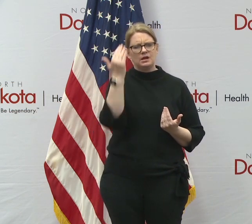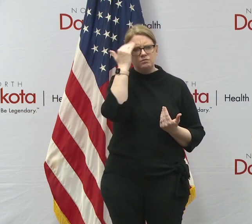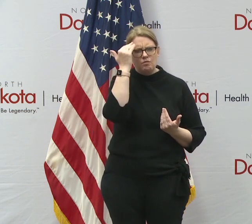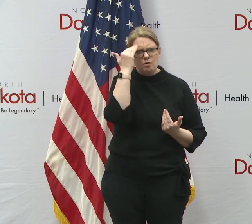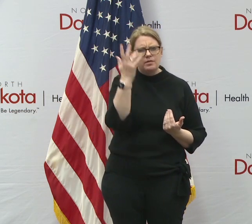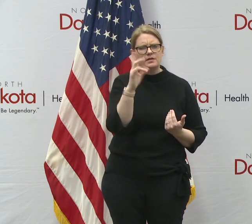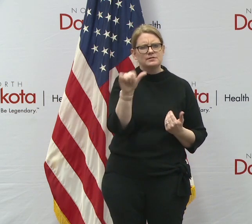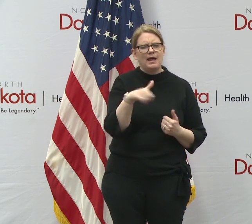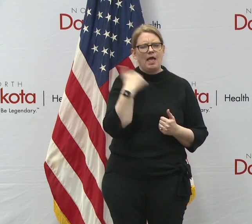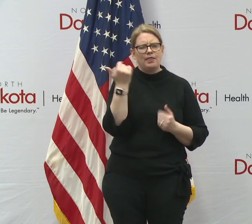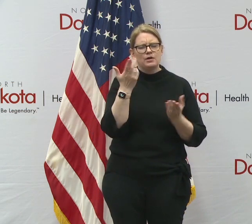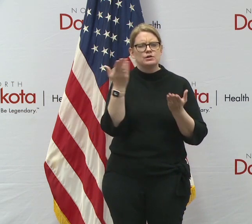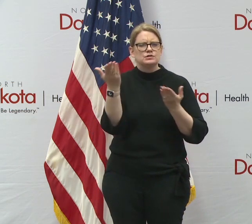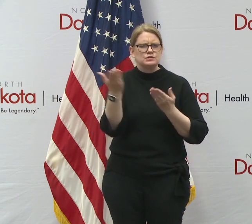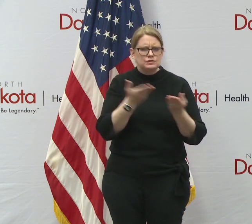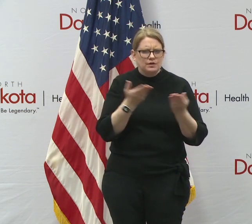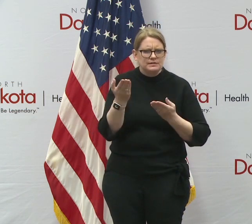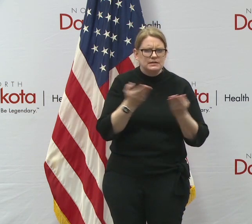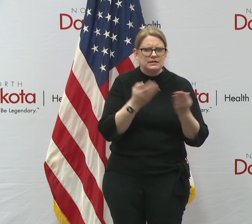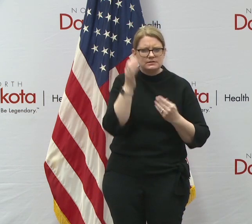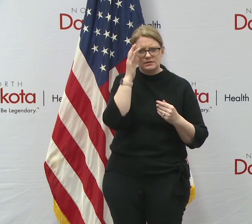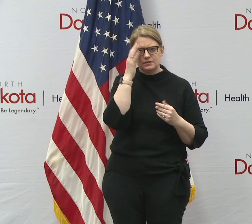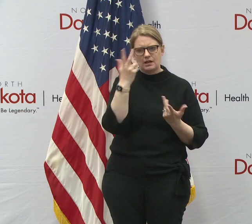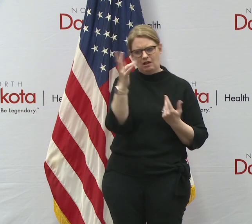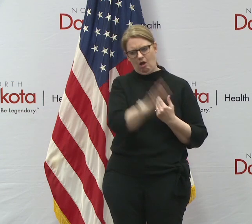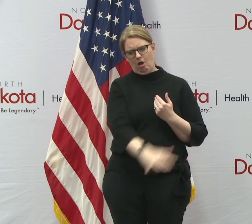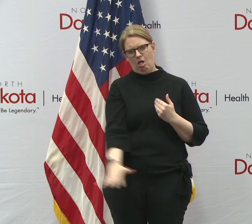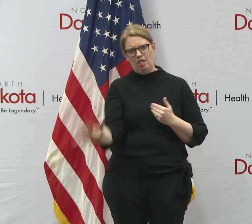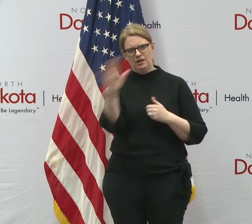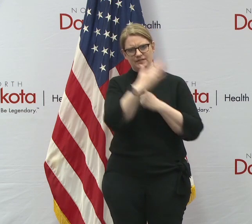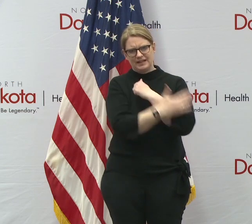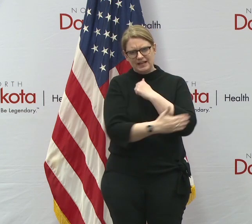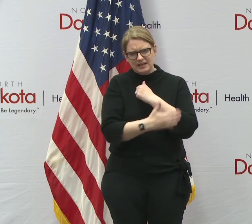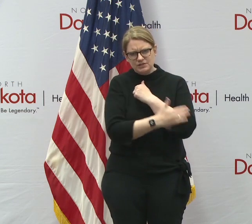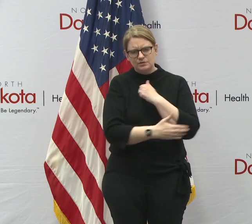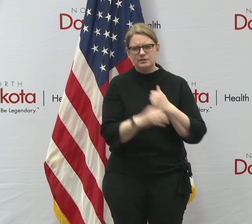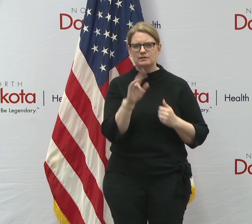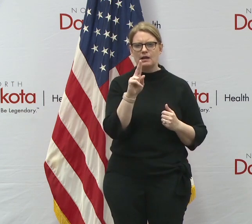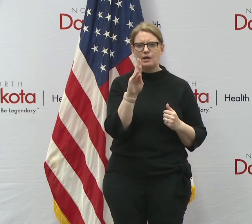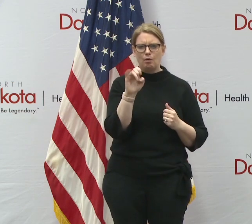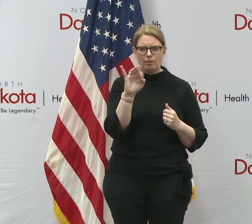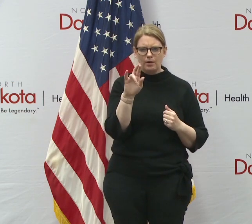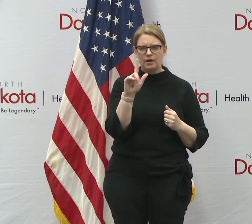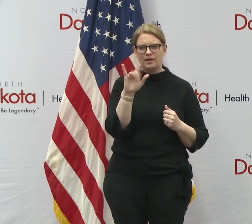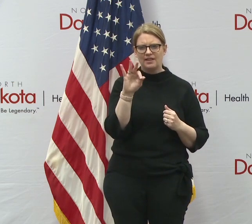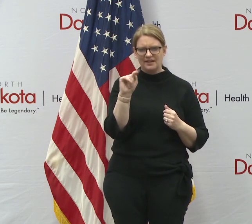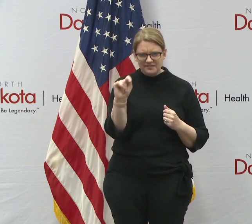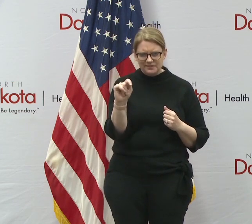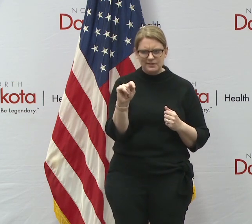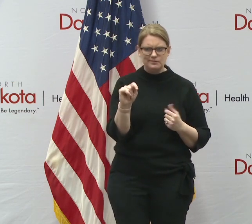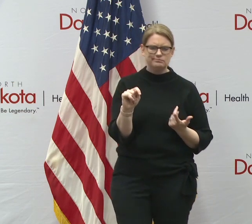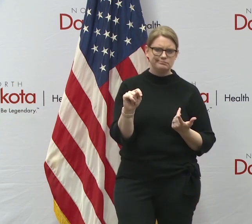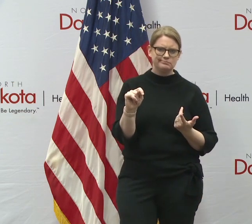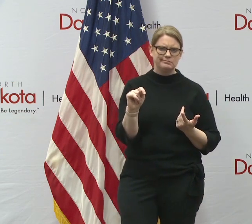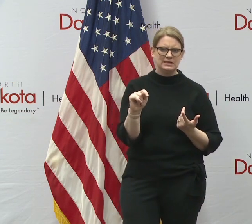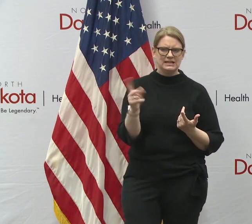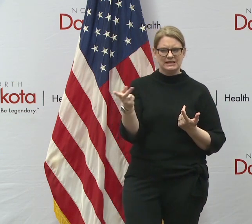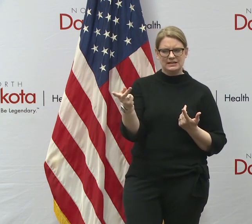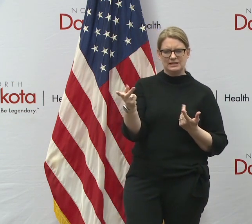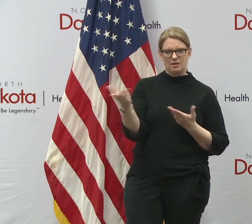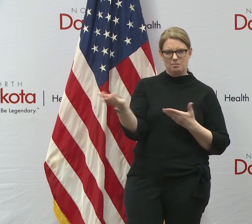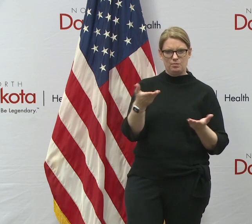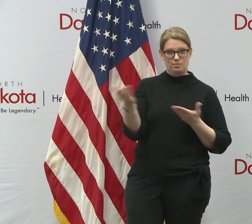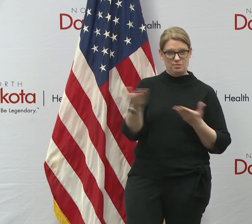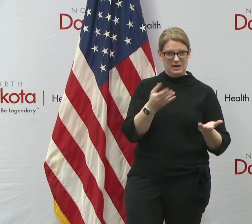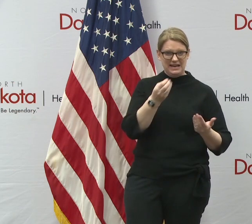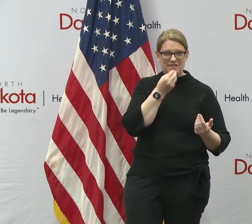other services, around the country, and where you got Uber and Lyft, where those guys they're delivering food